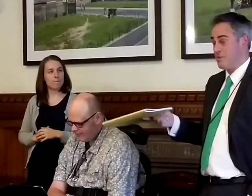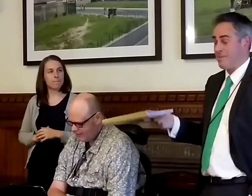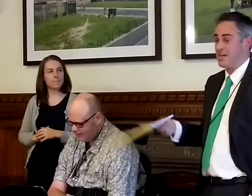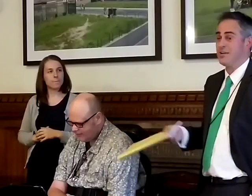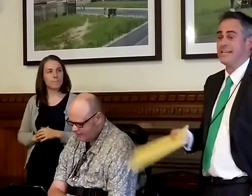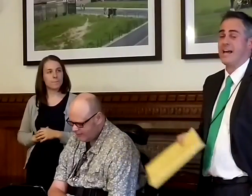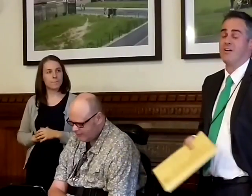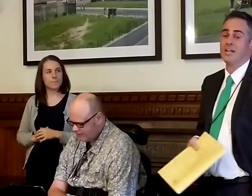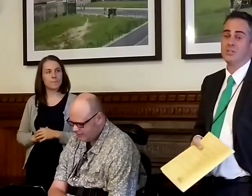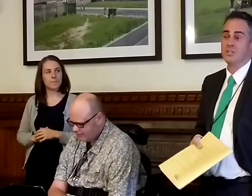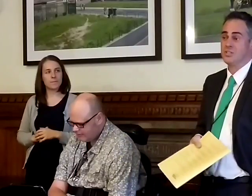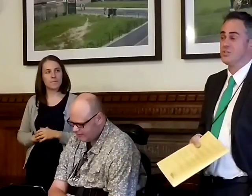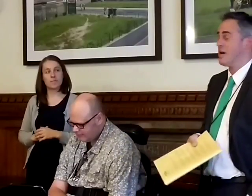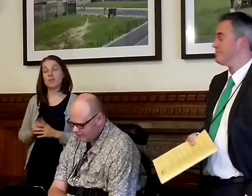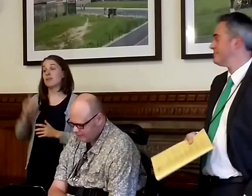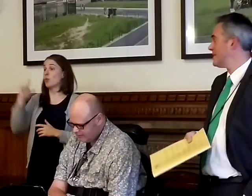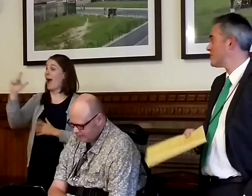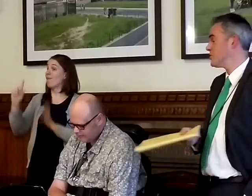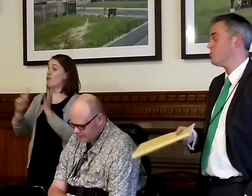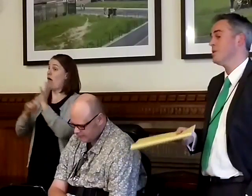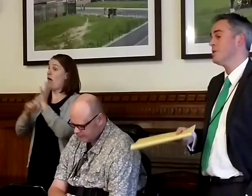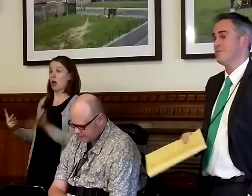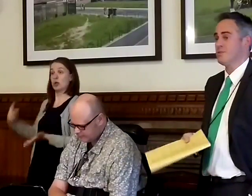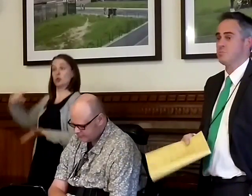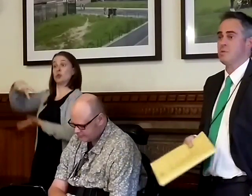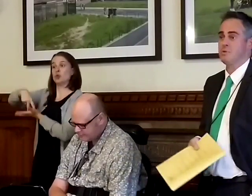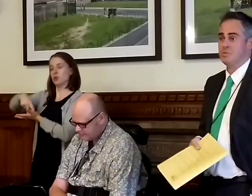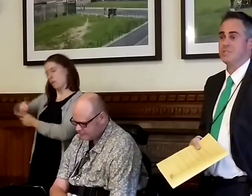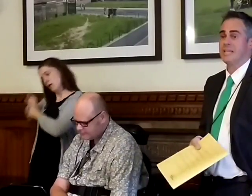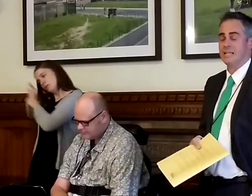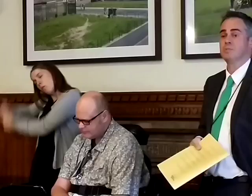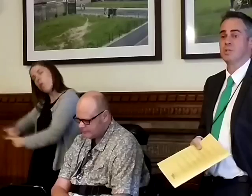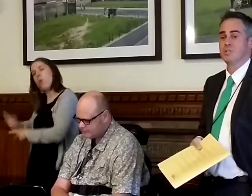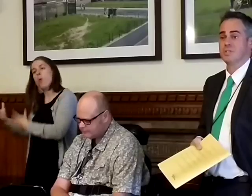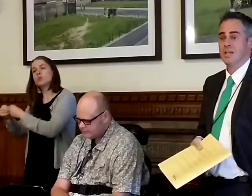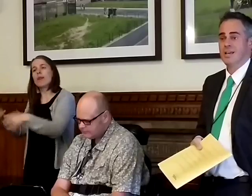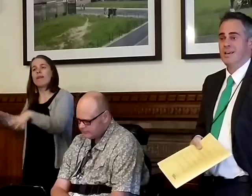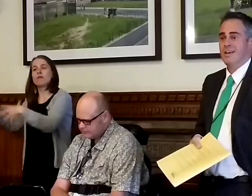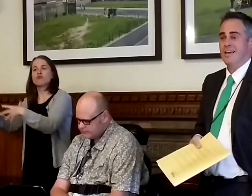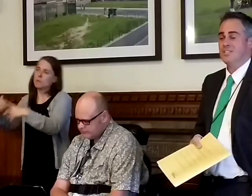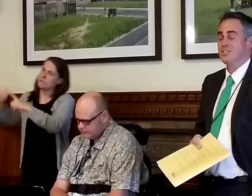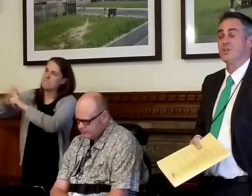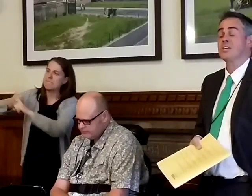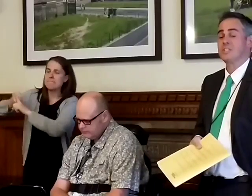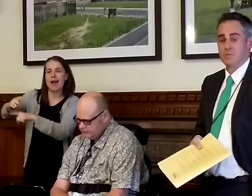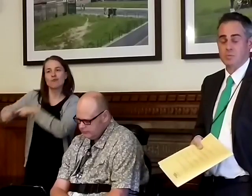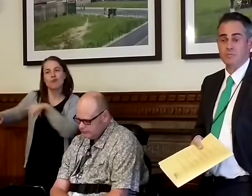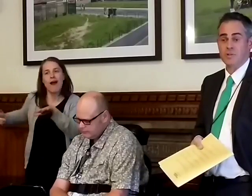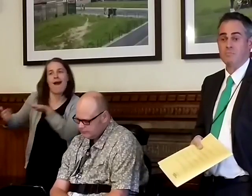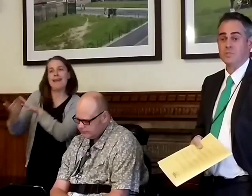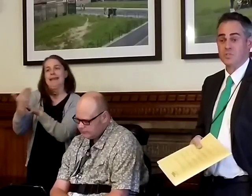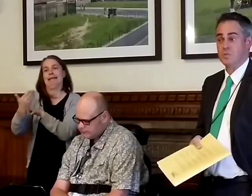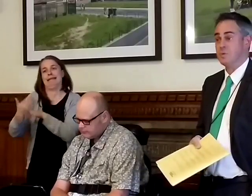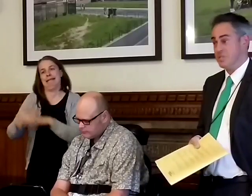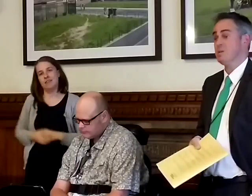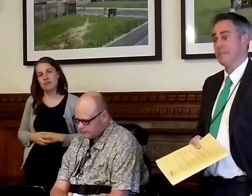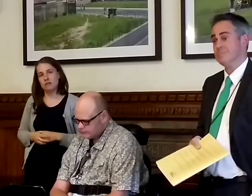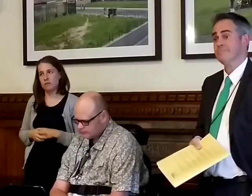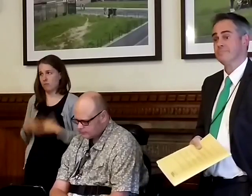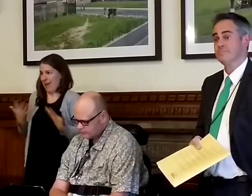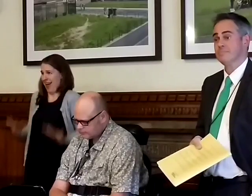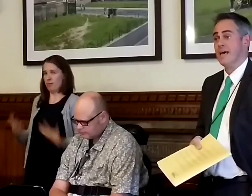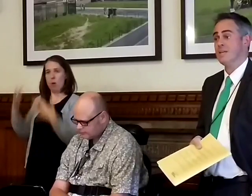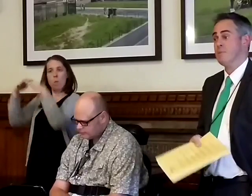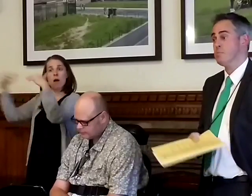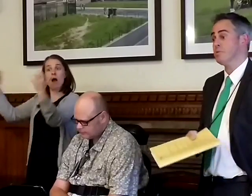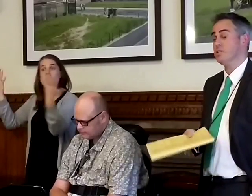Yeah. And I'm proud that my colleague Caroline Lucas stood up and stood with those people who did that, because it's just not acceptable for a government to do what it's